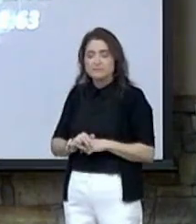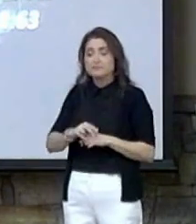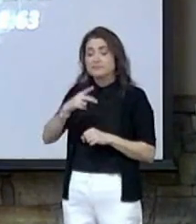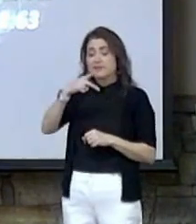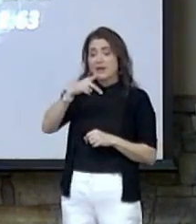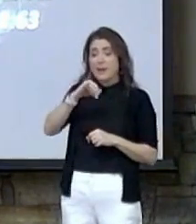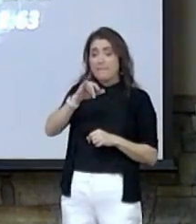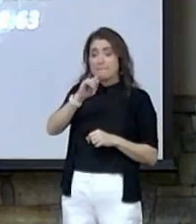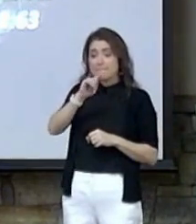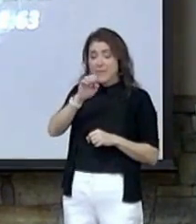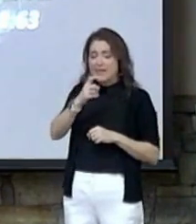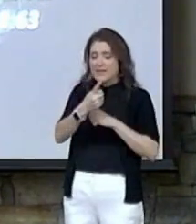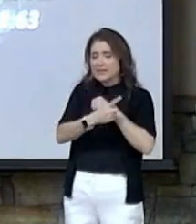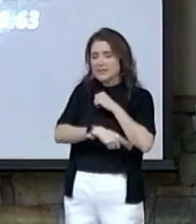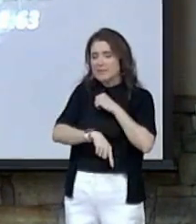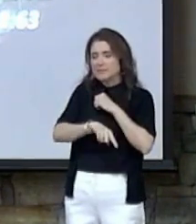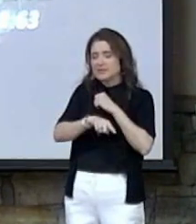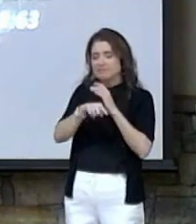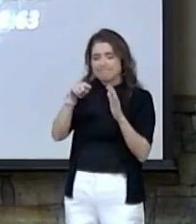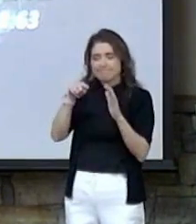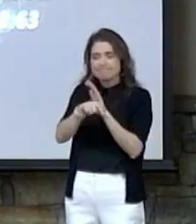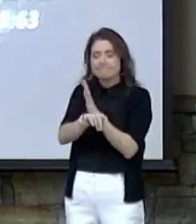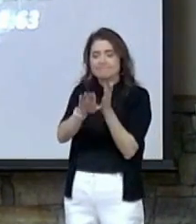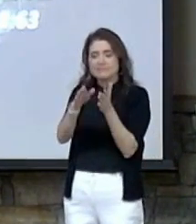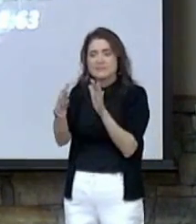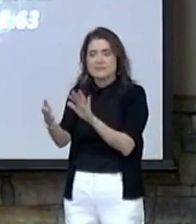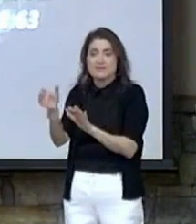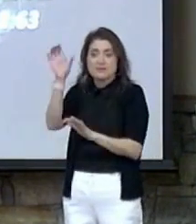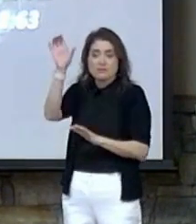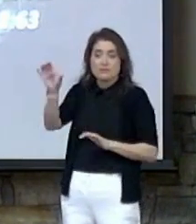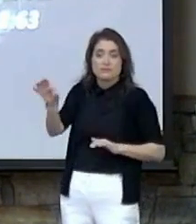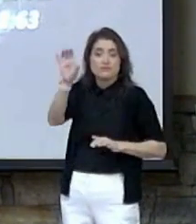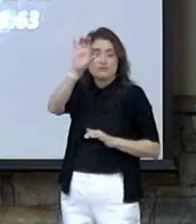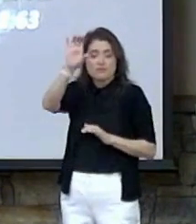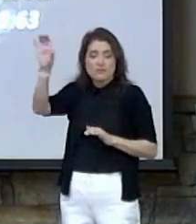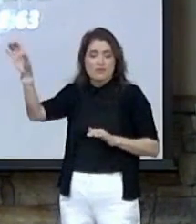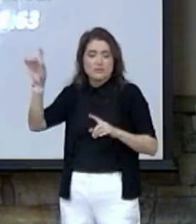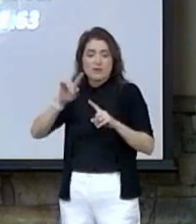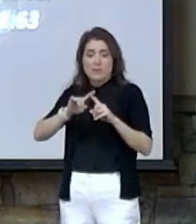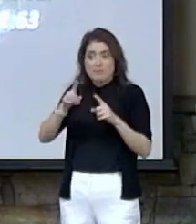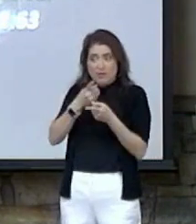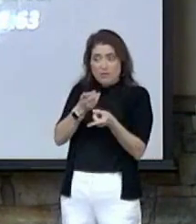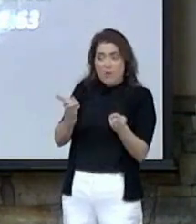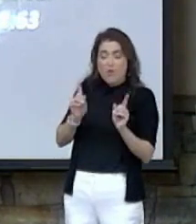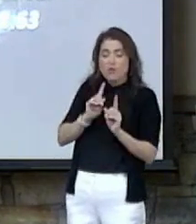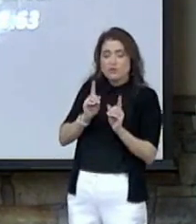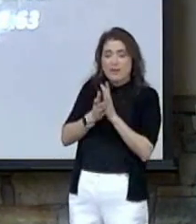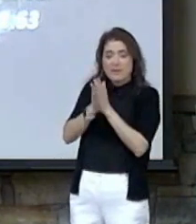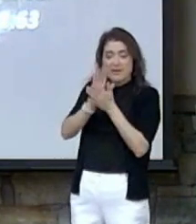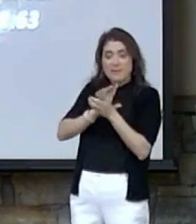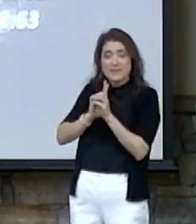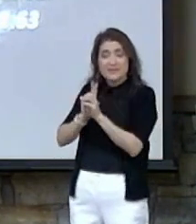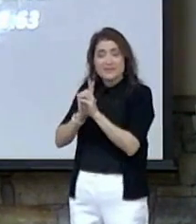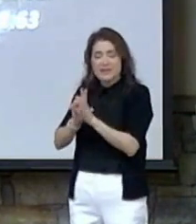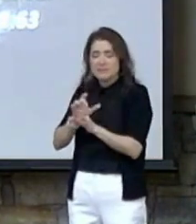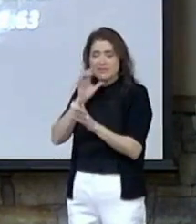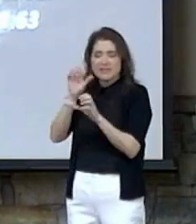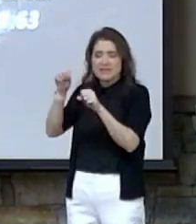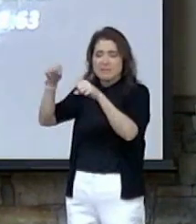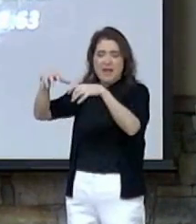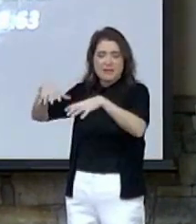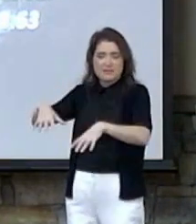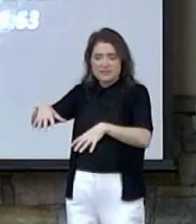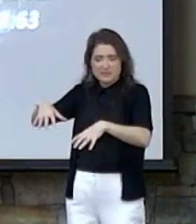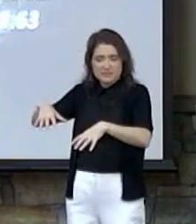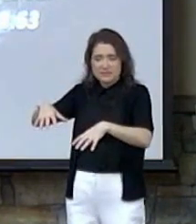condemned him to be crucified and to die. But those who had become his disciples did not abandon his discipleship.